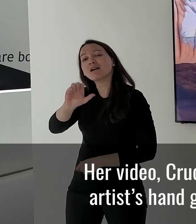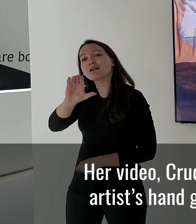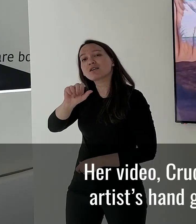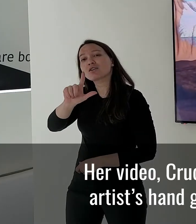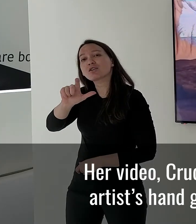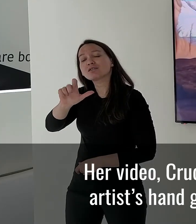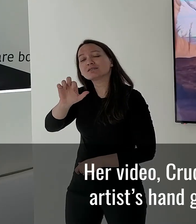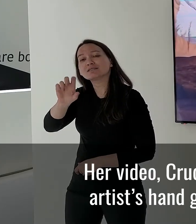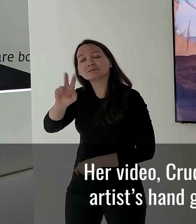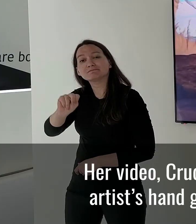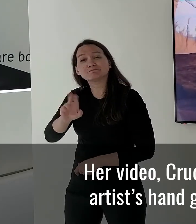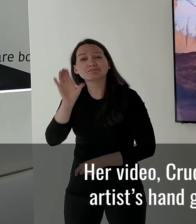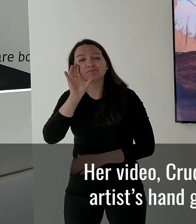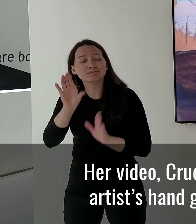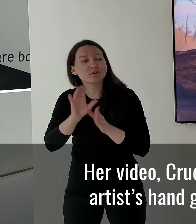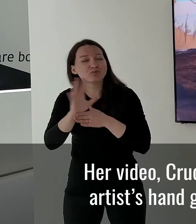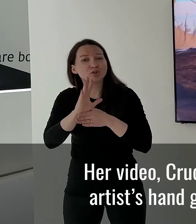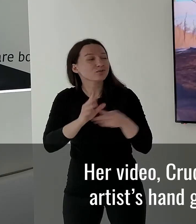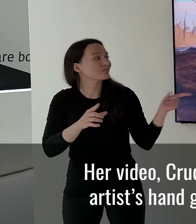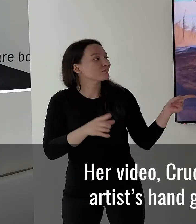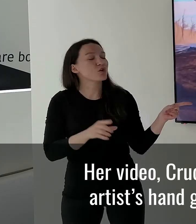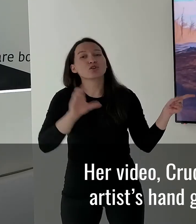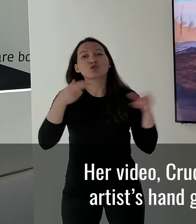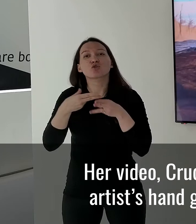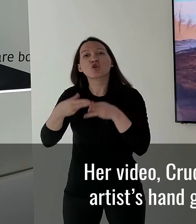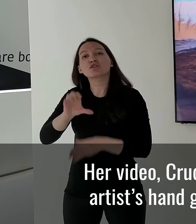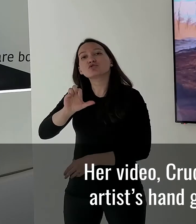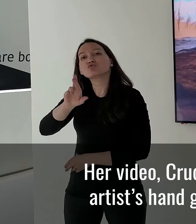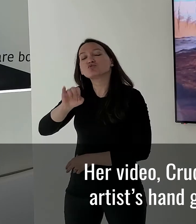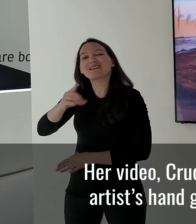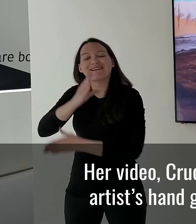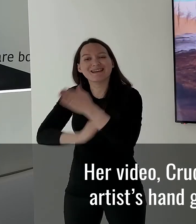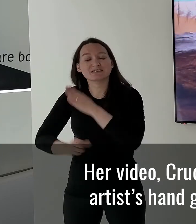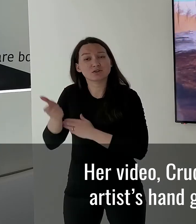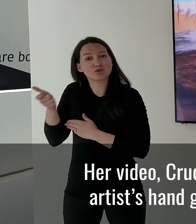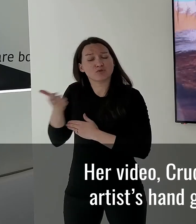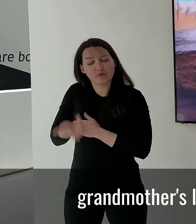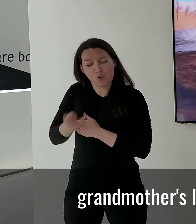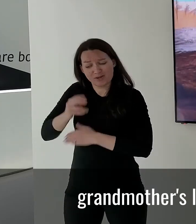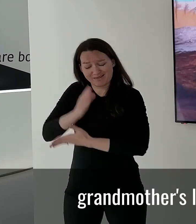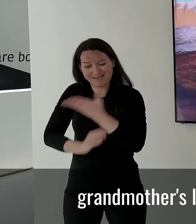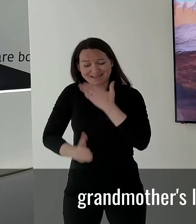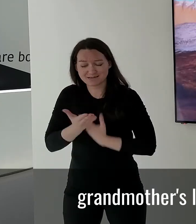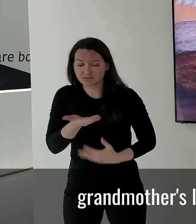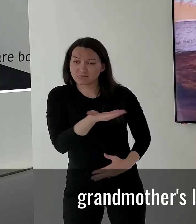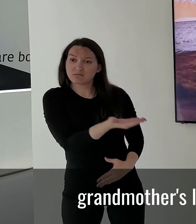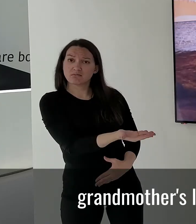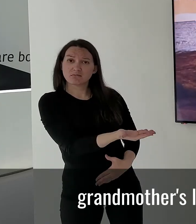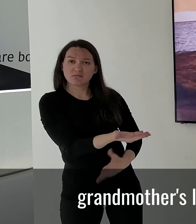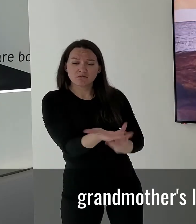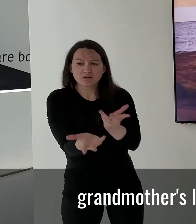video, Crude Hands, depicts the artist's hand gesturing toward her grandmother's land on Lake